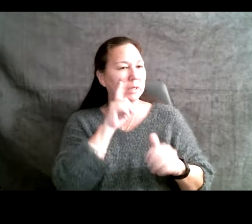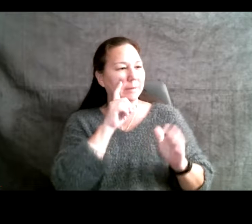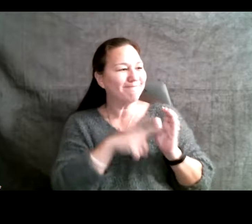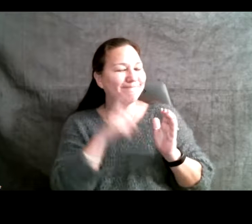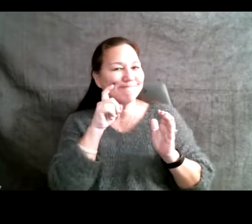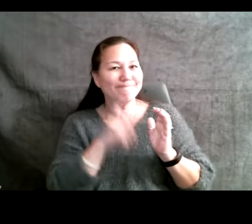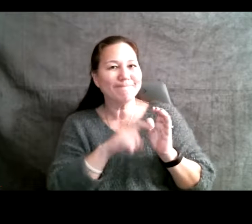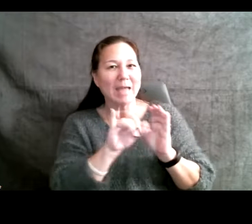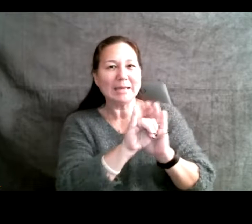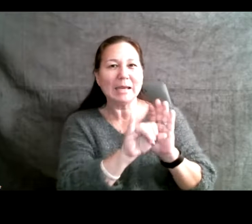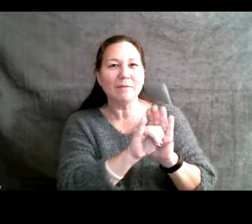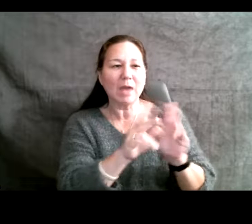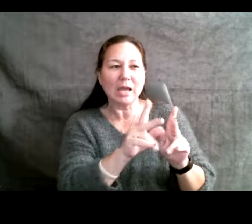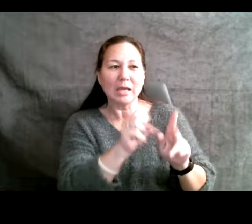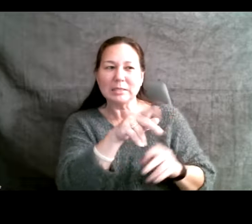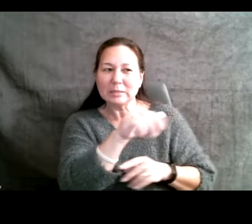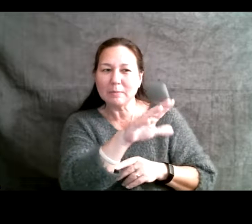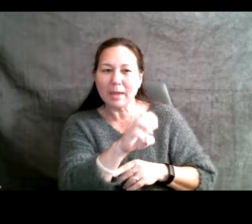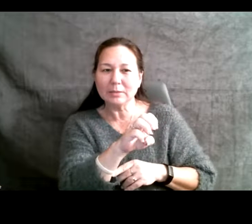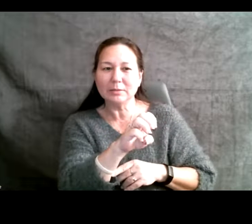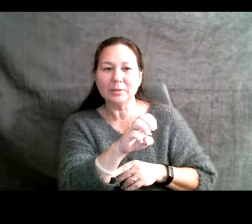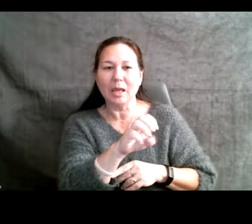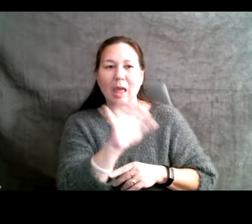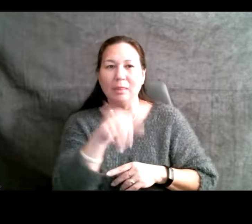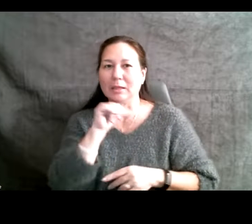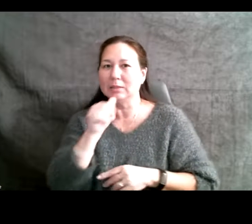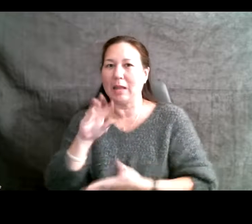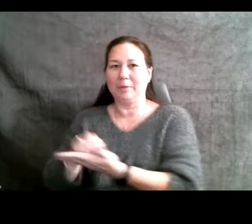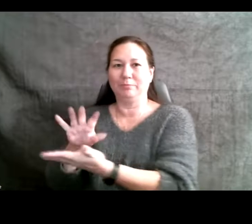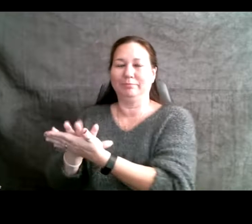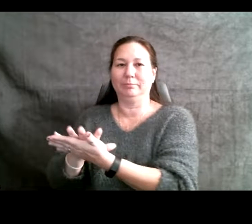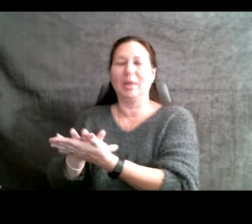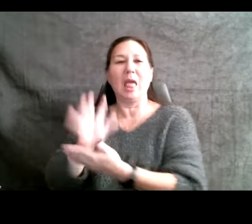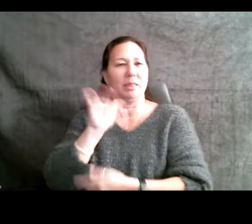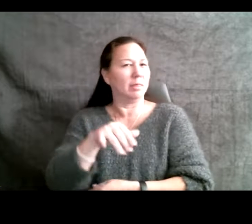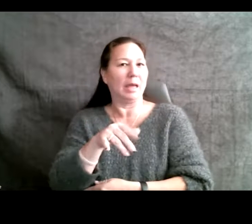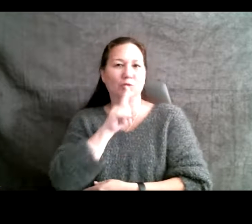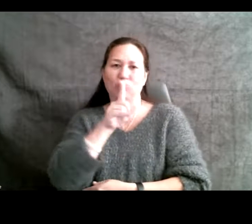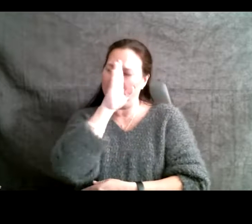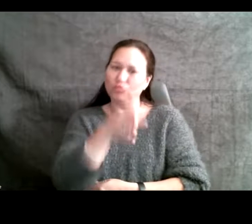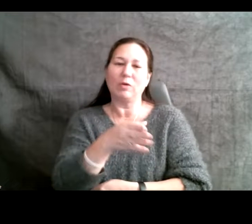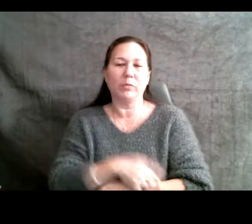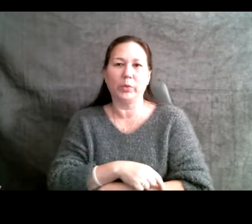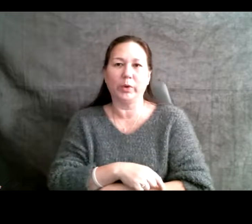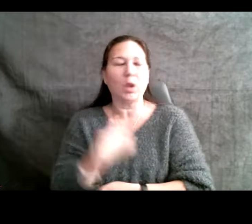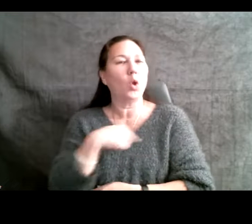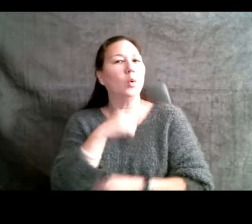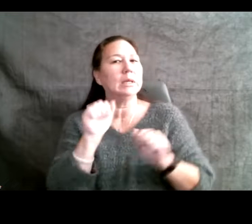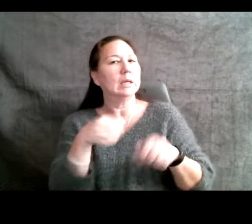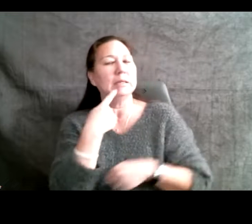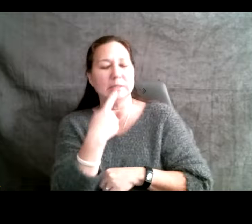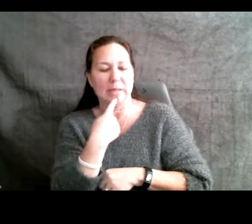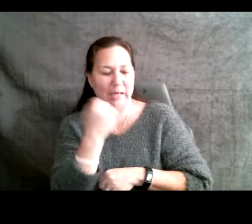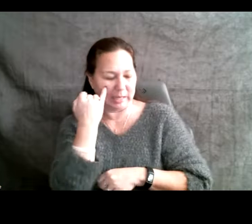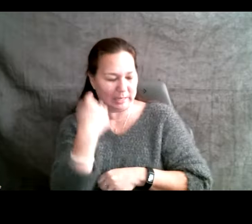are that are not getting captured, which seems really straightforward. Like we could say, if we had an